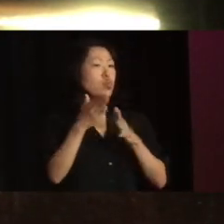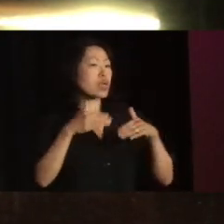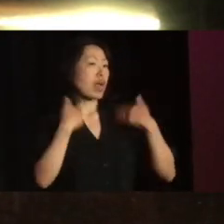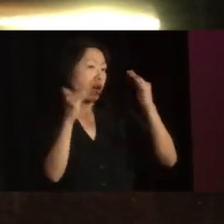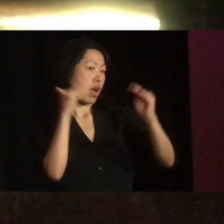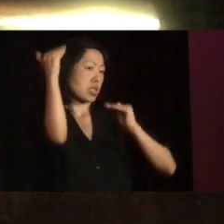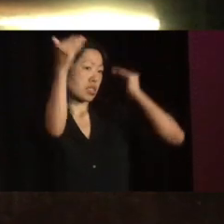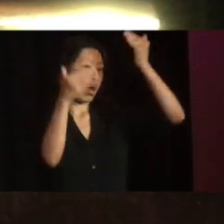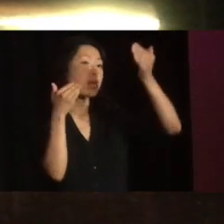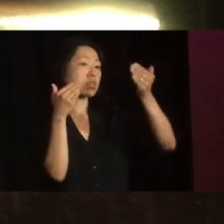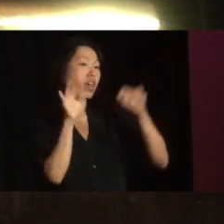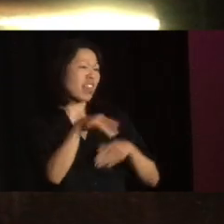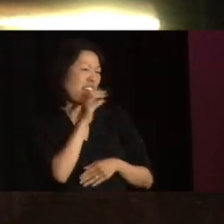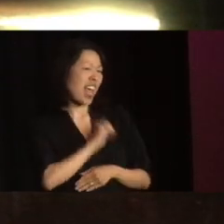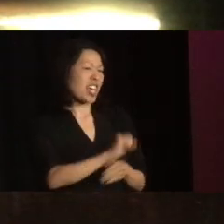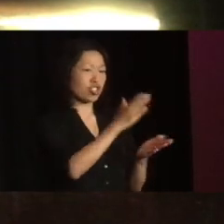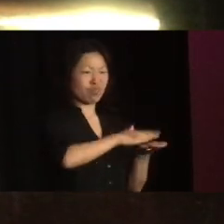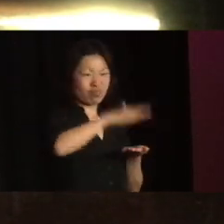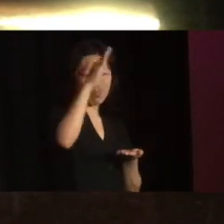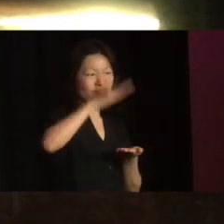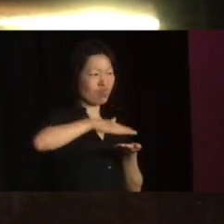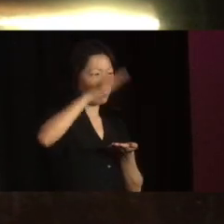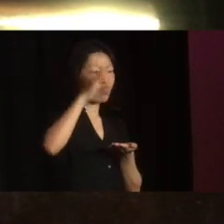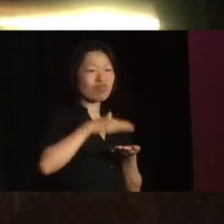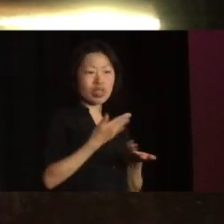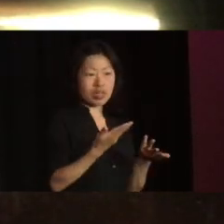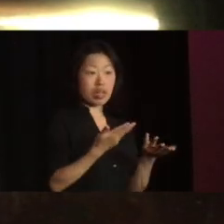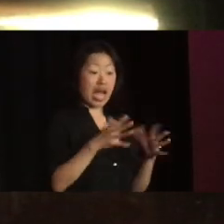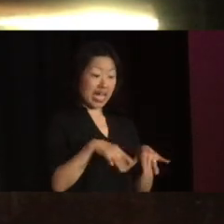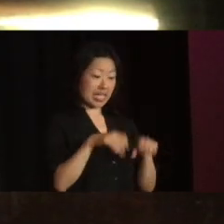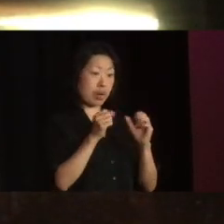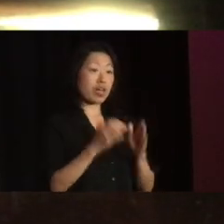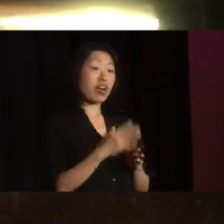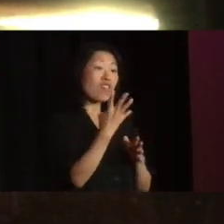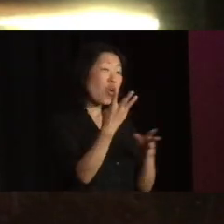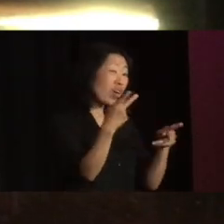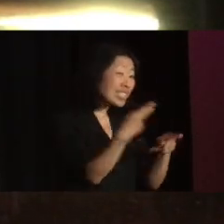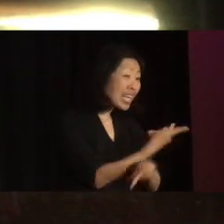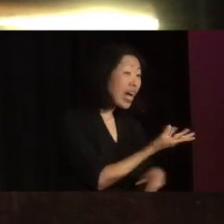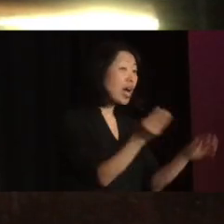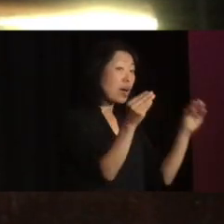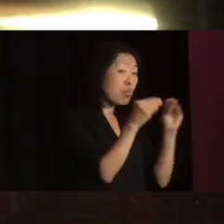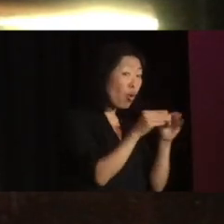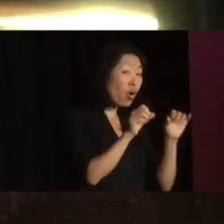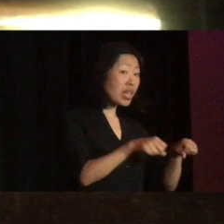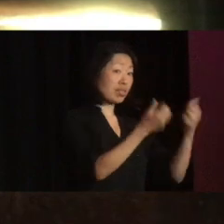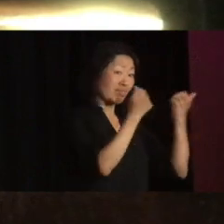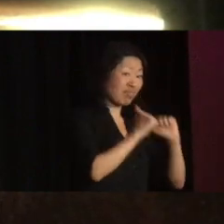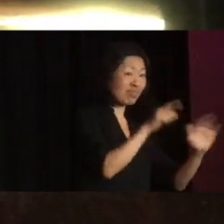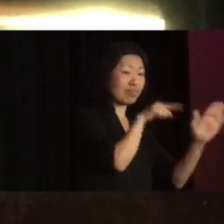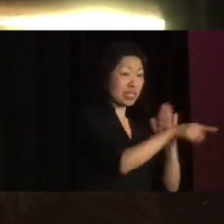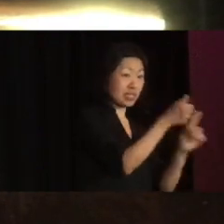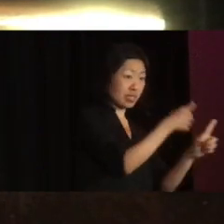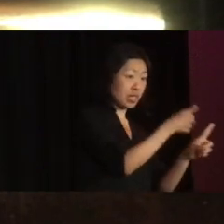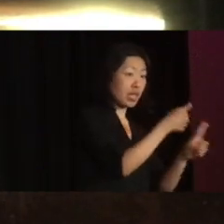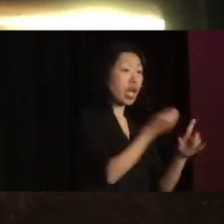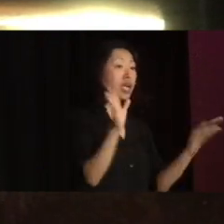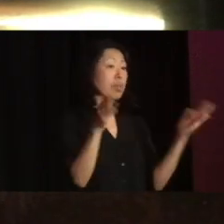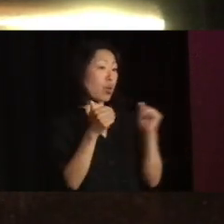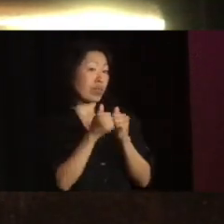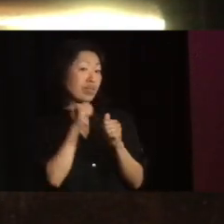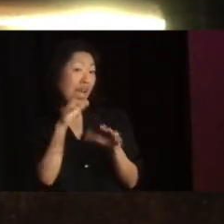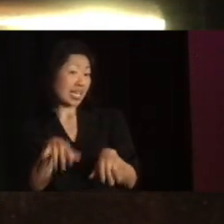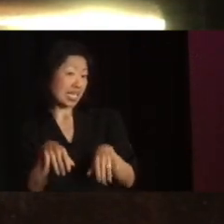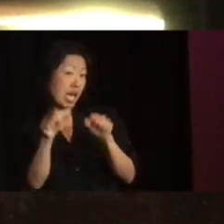The study here found that adoptees were 4 times more likely than non-adoptees to attempt suicide. They